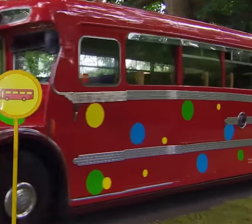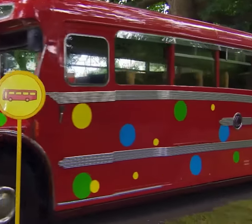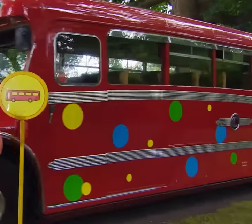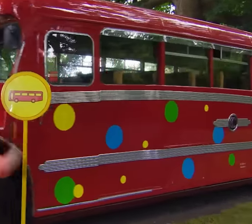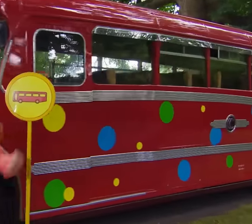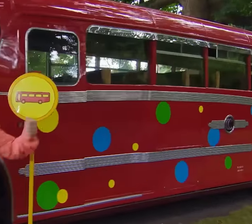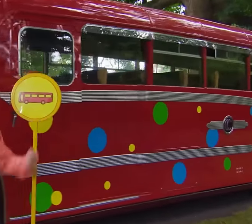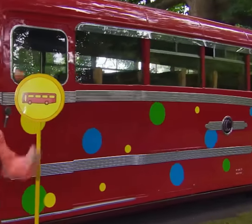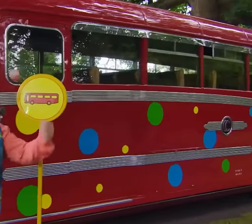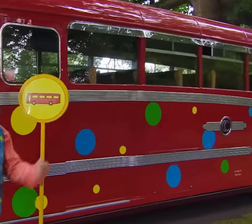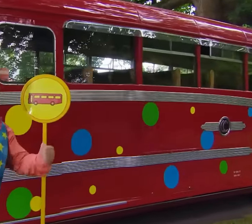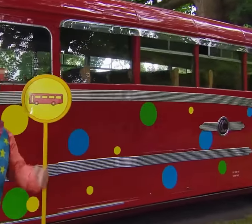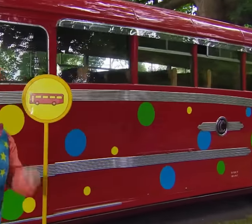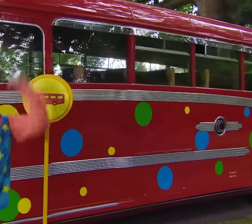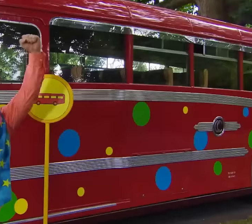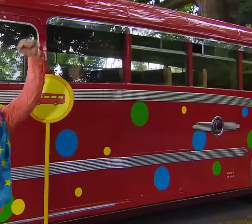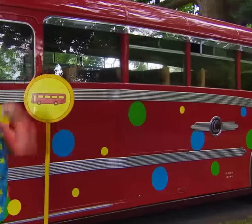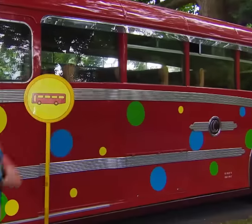Tumble's driving the bus.